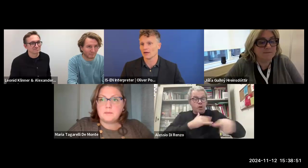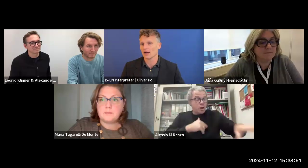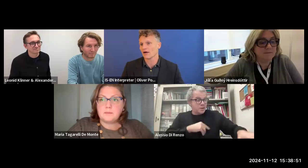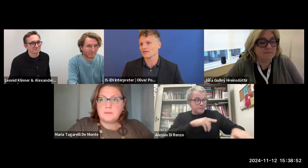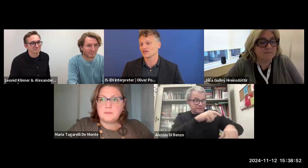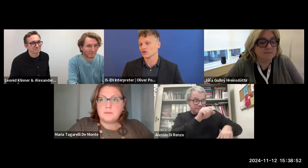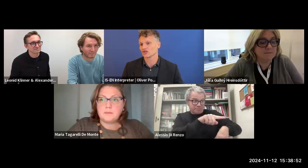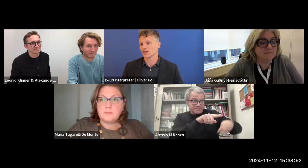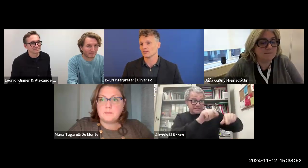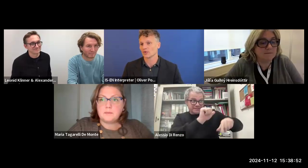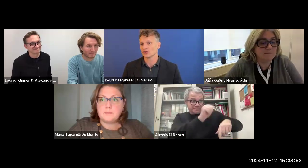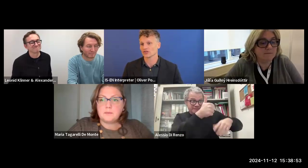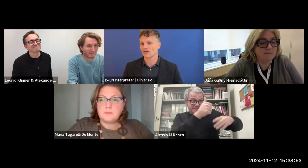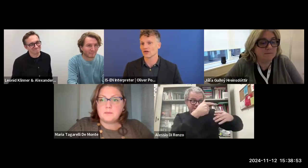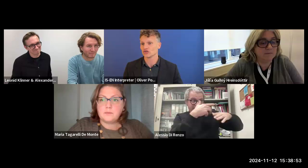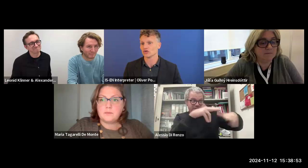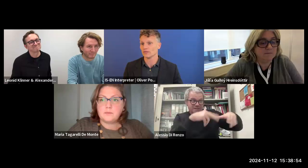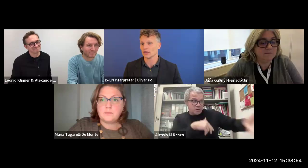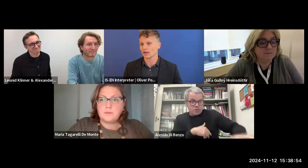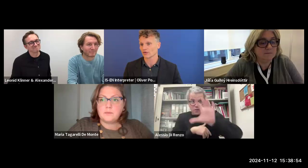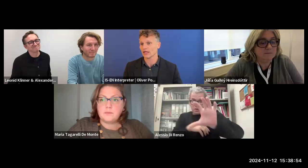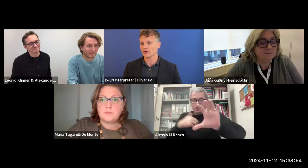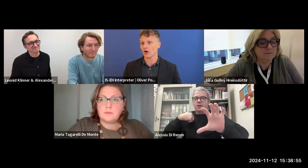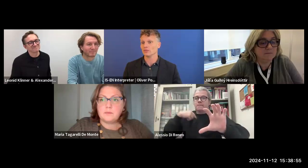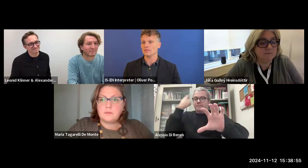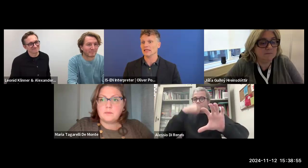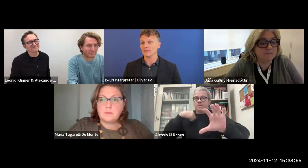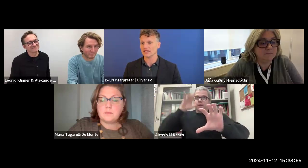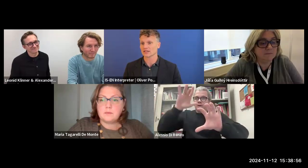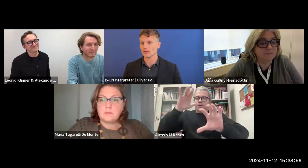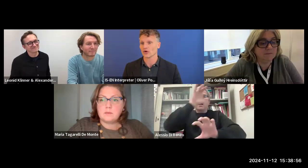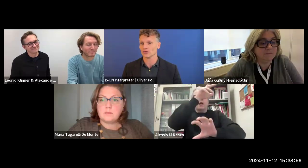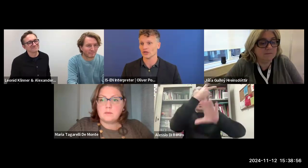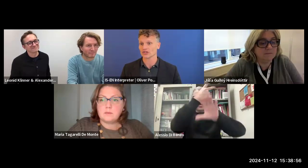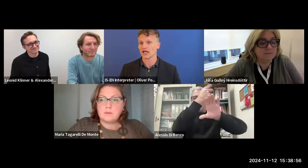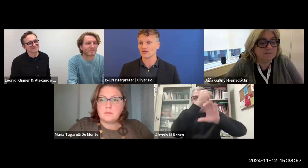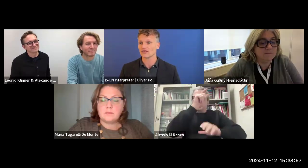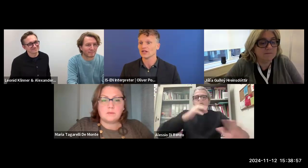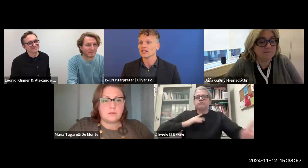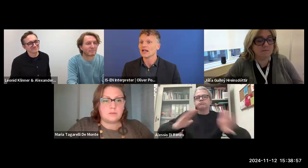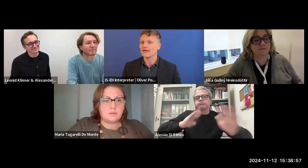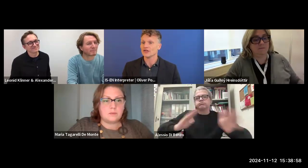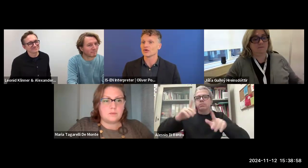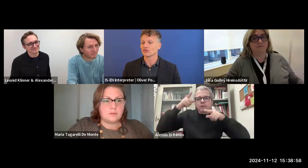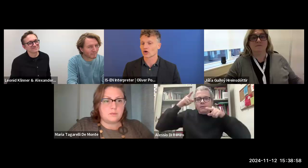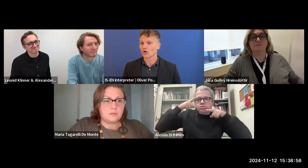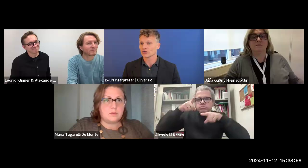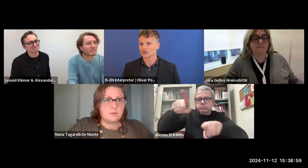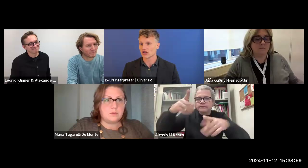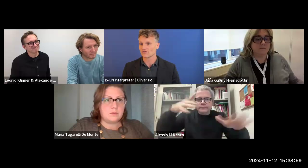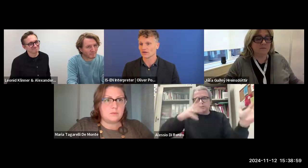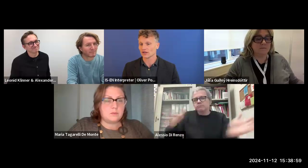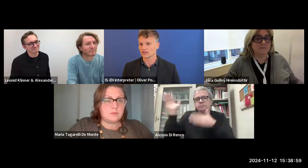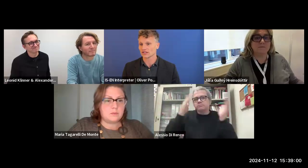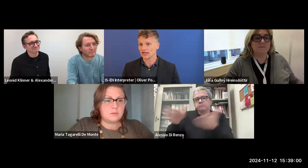just obviously you just put yourself on Zoom, create your own meeting basically with only yourself, and then you can